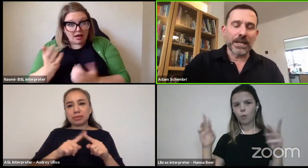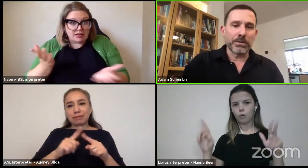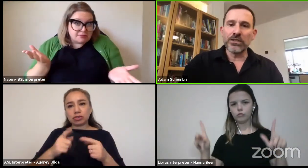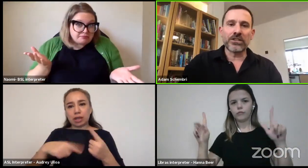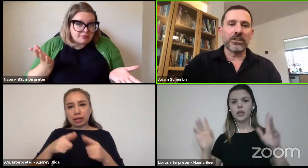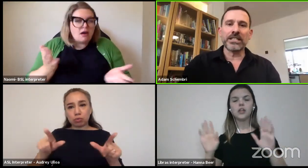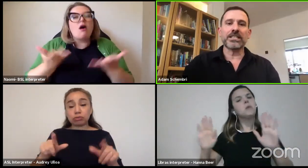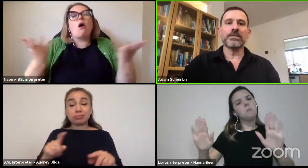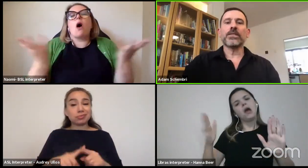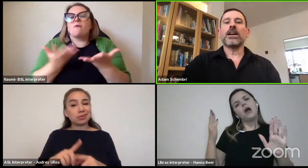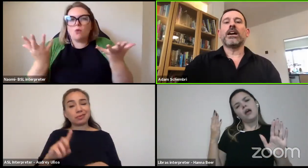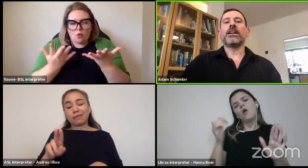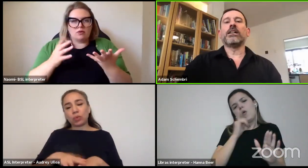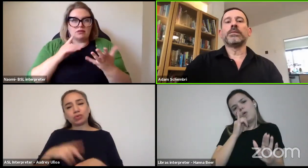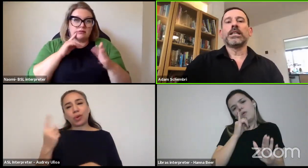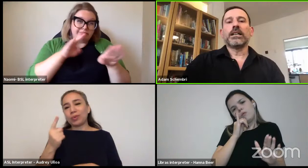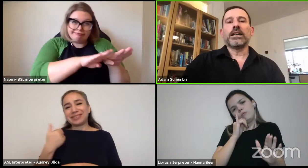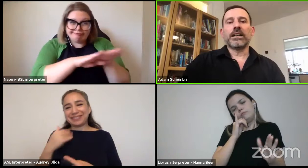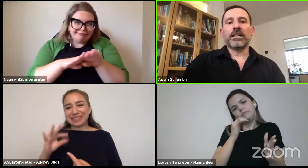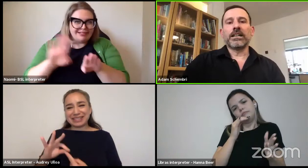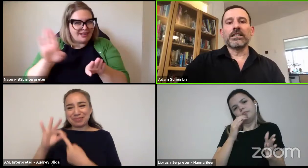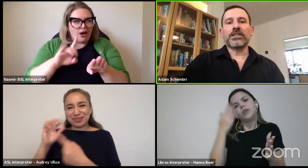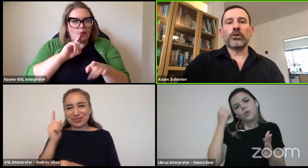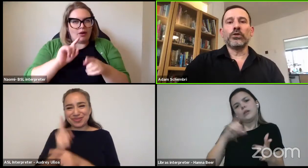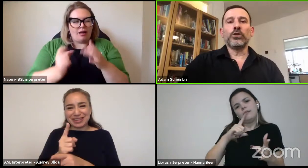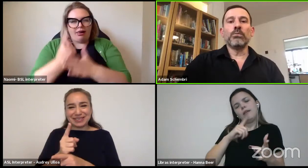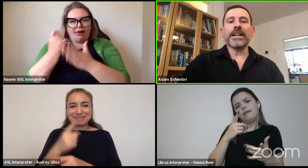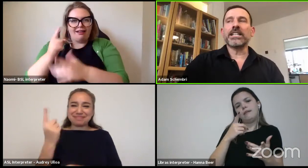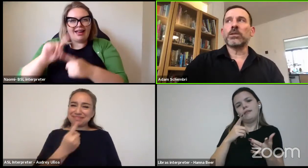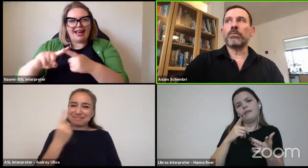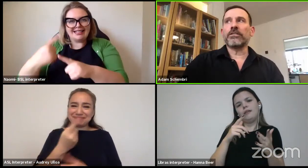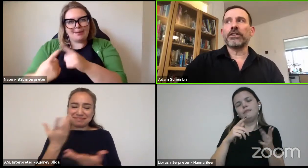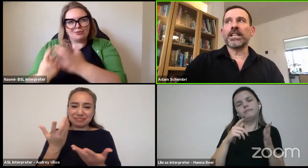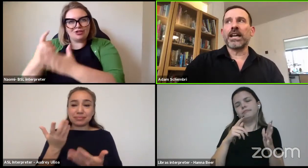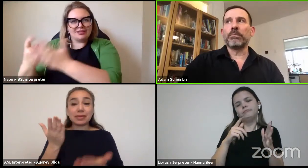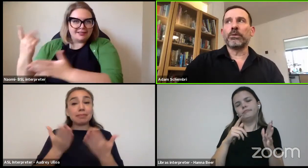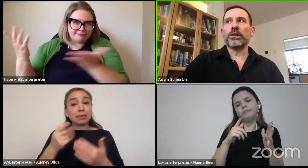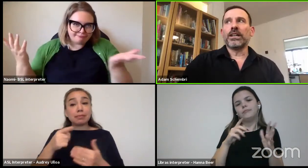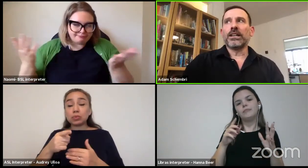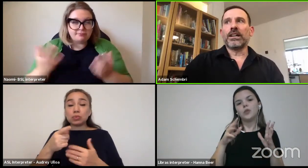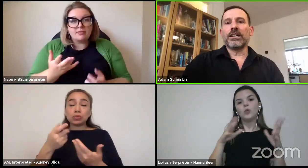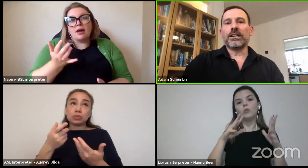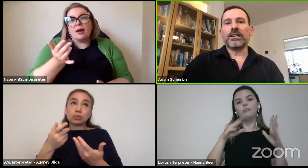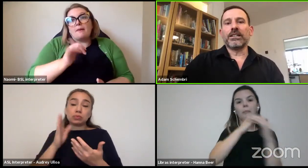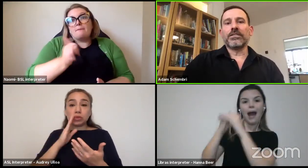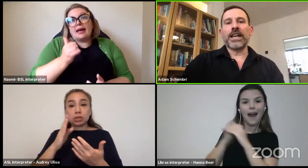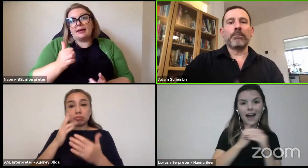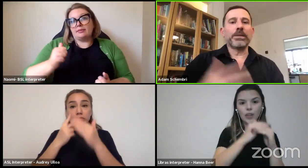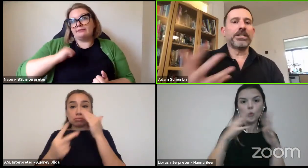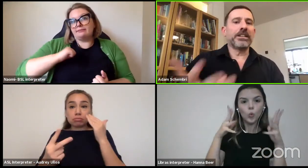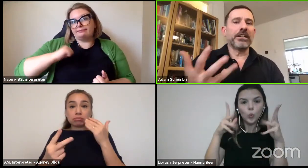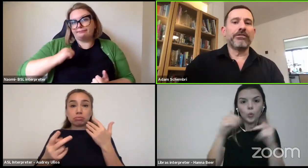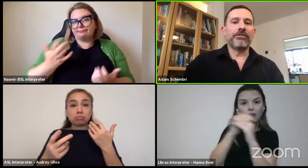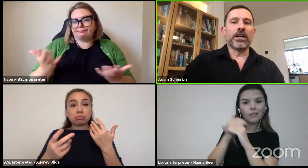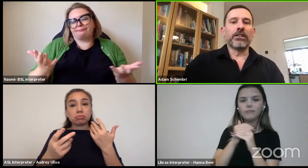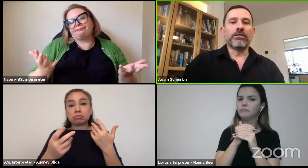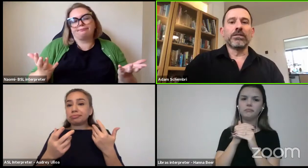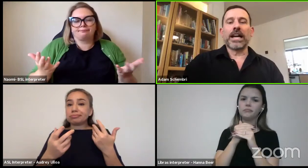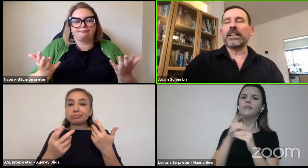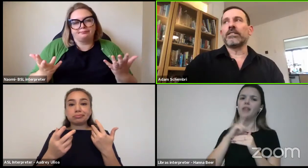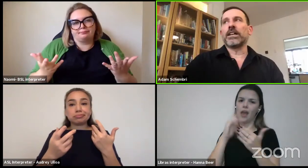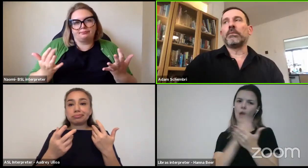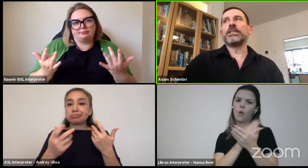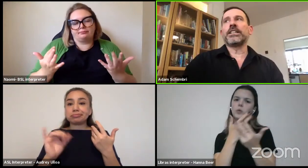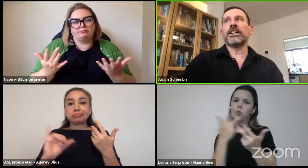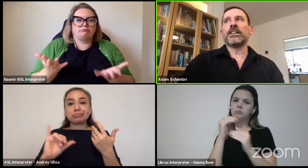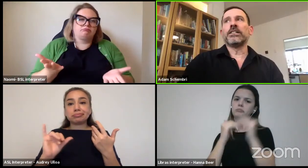be exceptions to this. So you might expect, for example, that particular